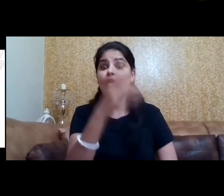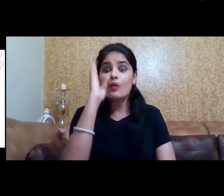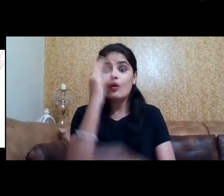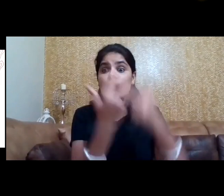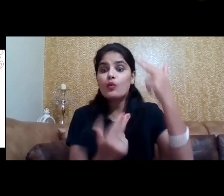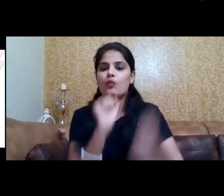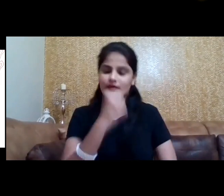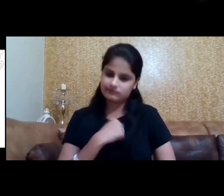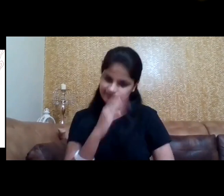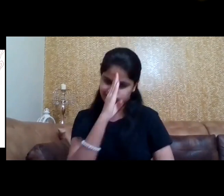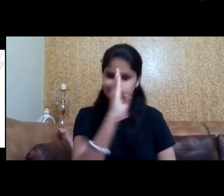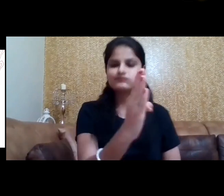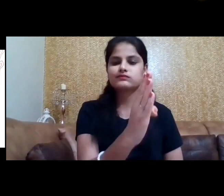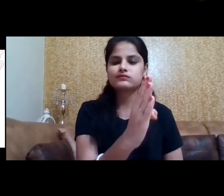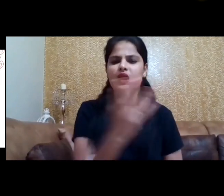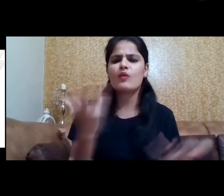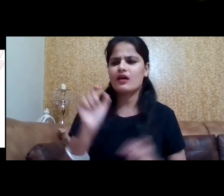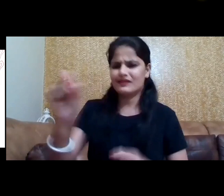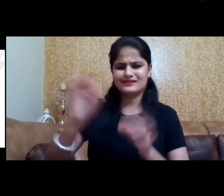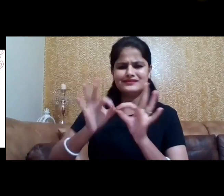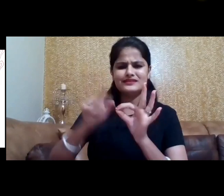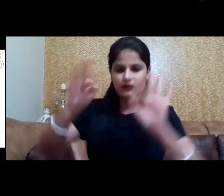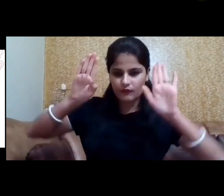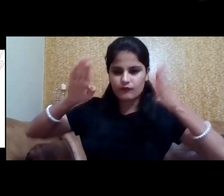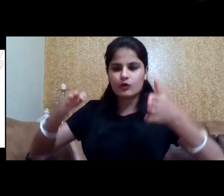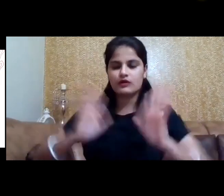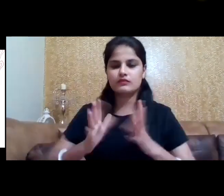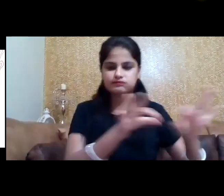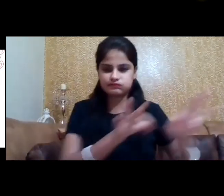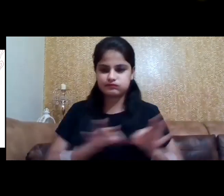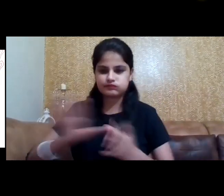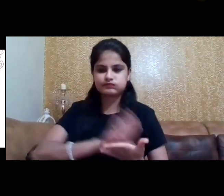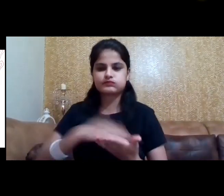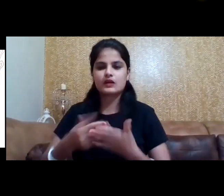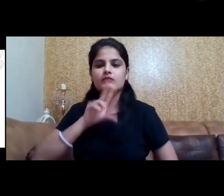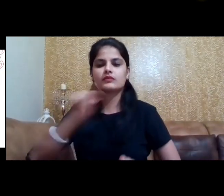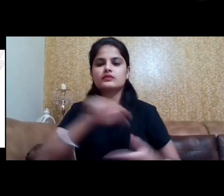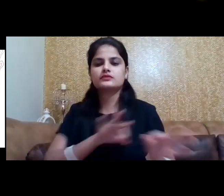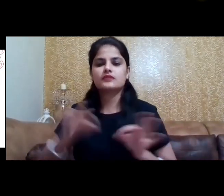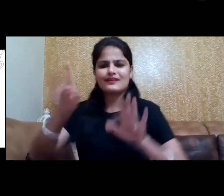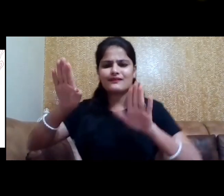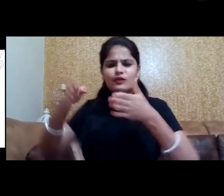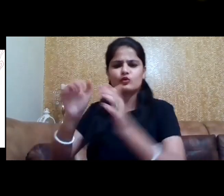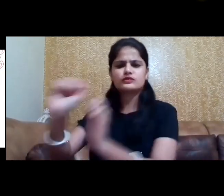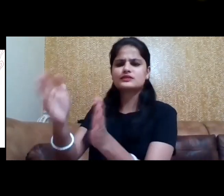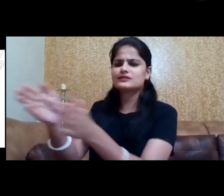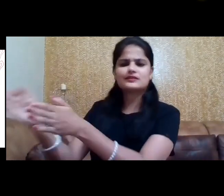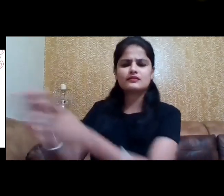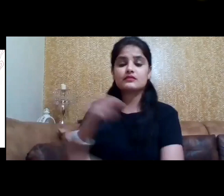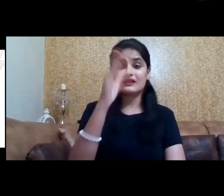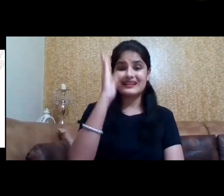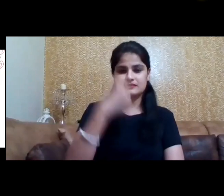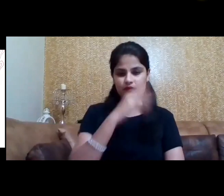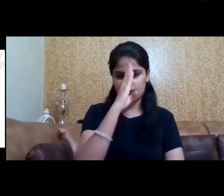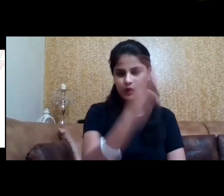to the presenter and not the interpreter. Why? Because the interpreter is translating, they are just a